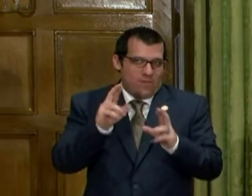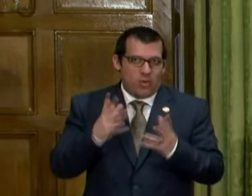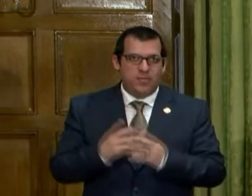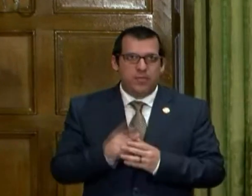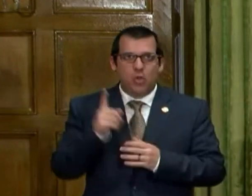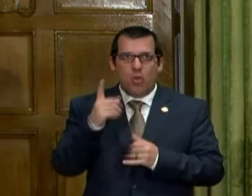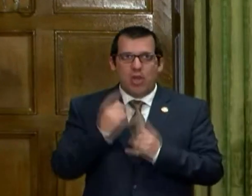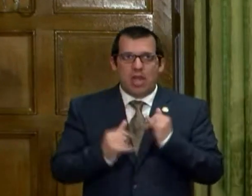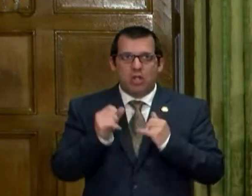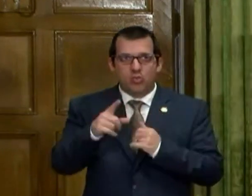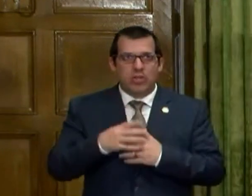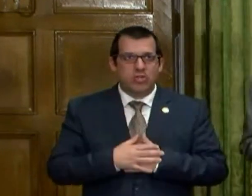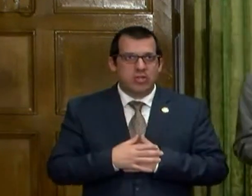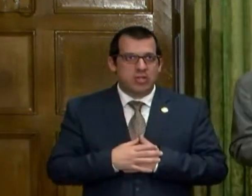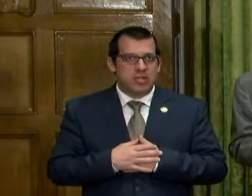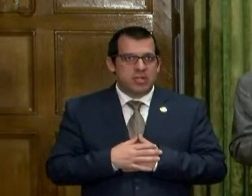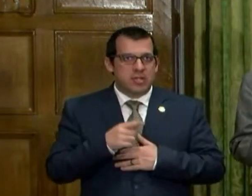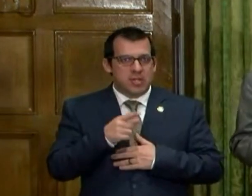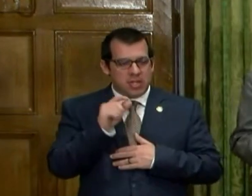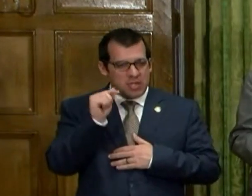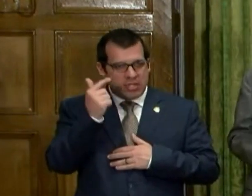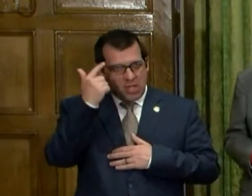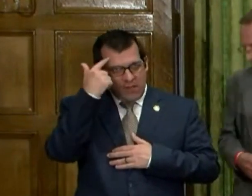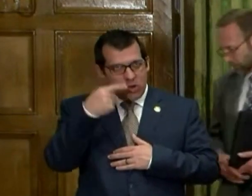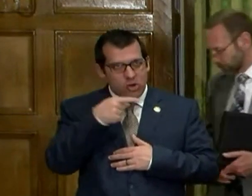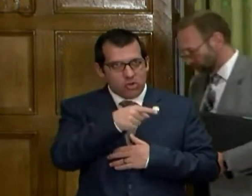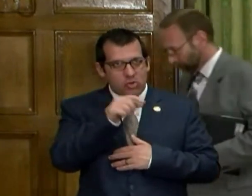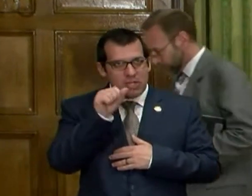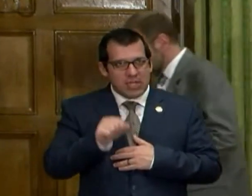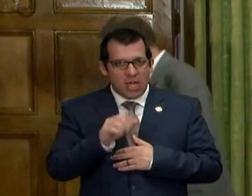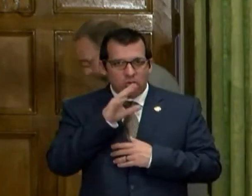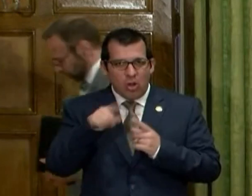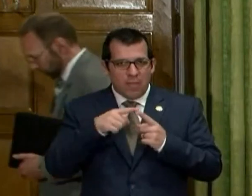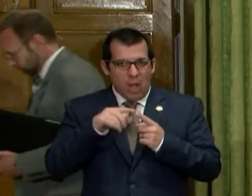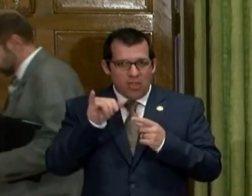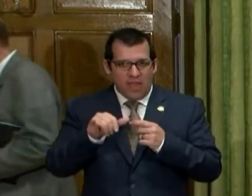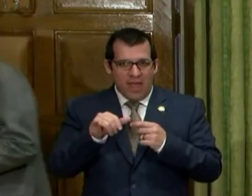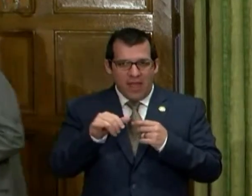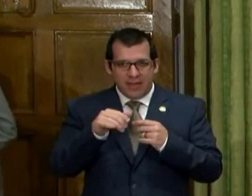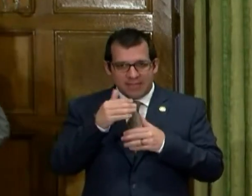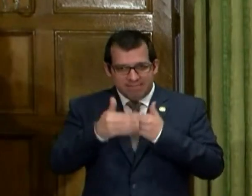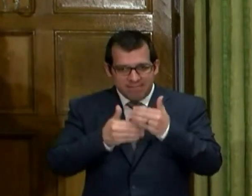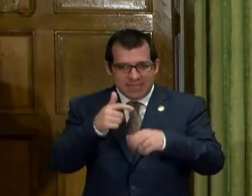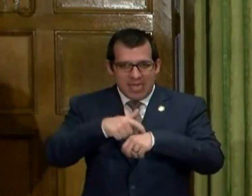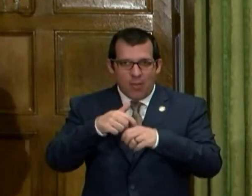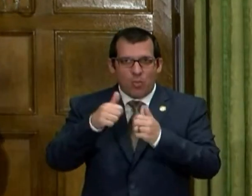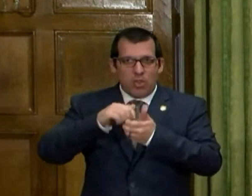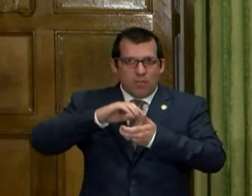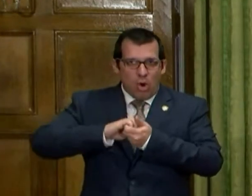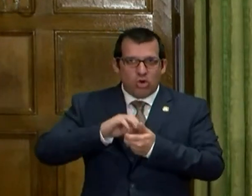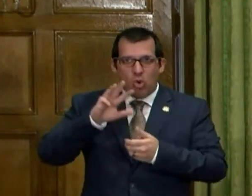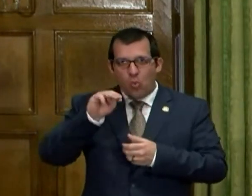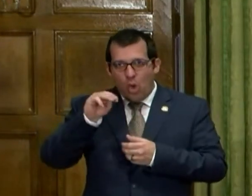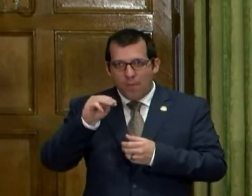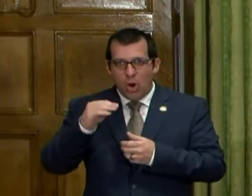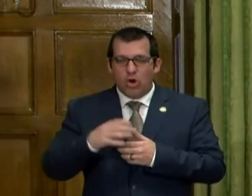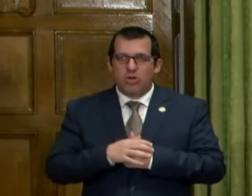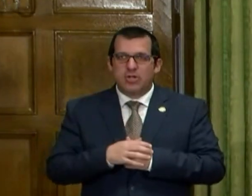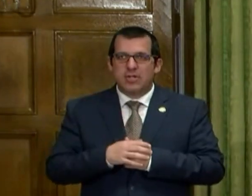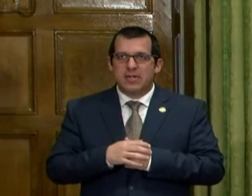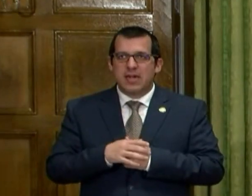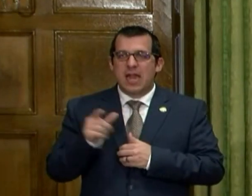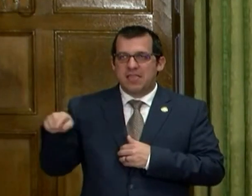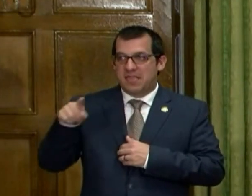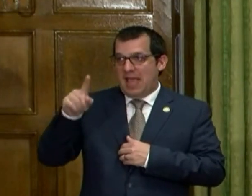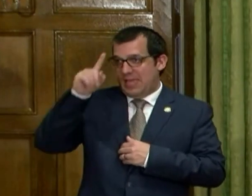One last question, maybe? Can you expand on the timeline of this partnership with Walmart and this clinic, where it stands and that? They